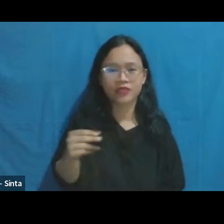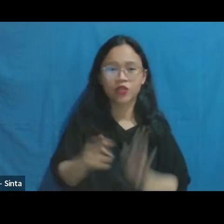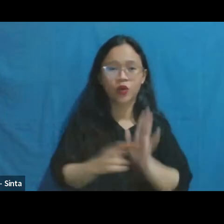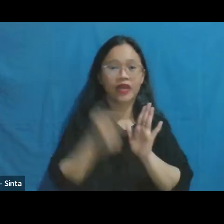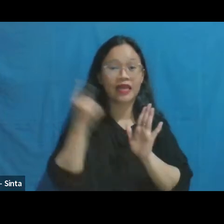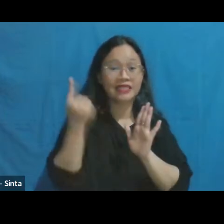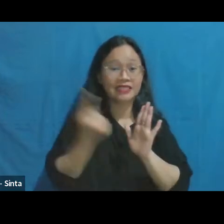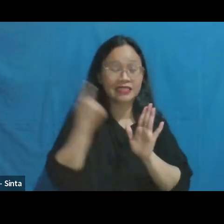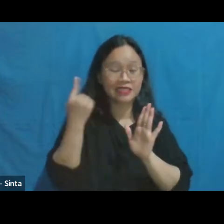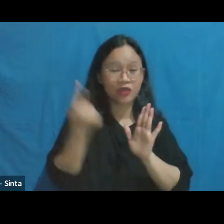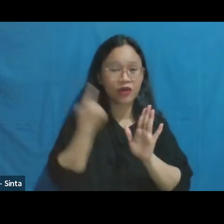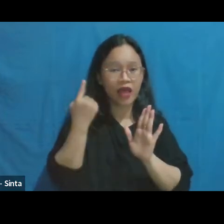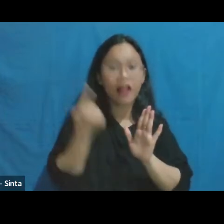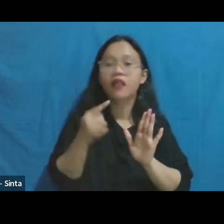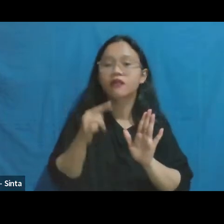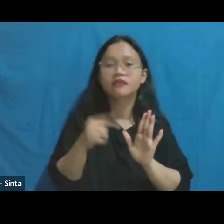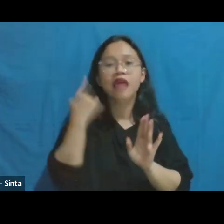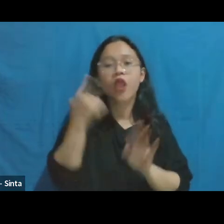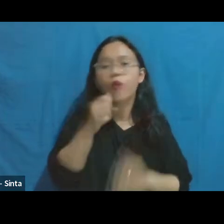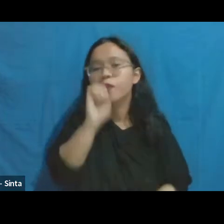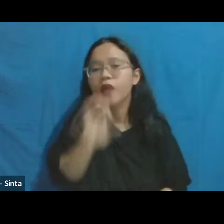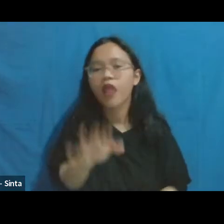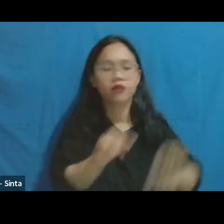younger generation, never